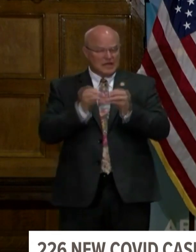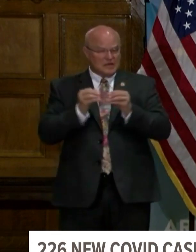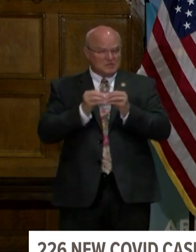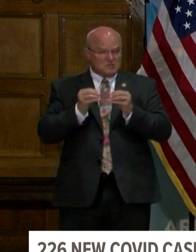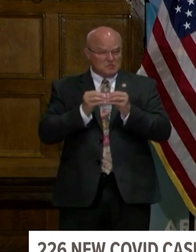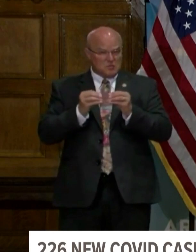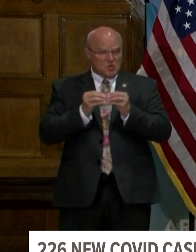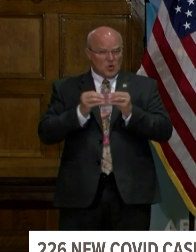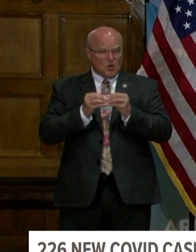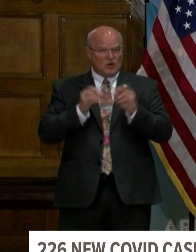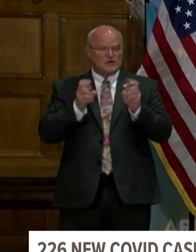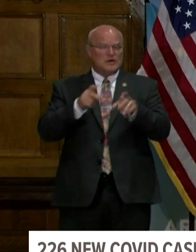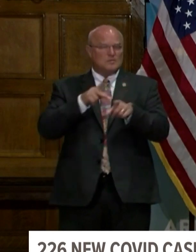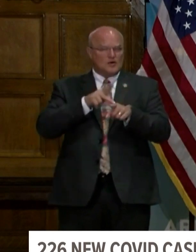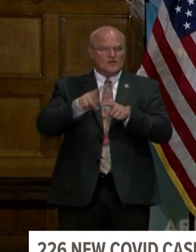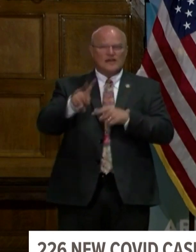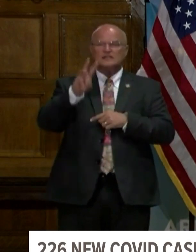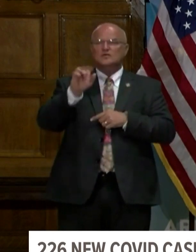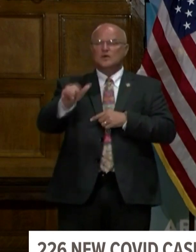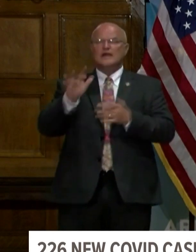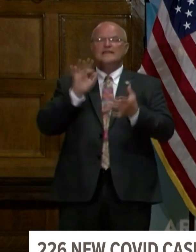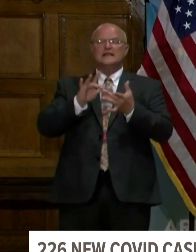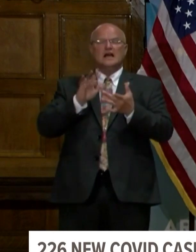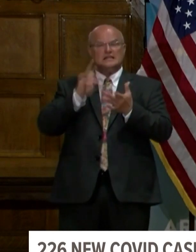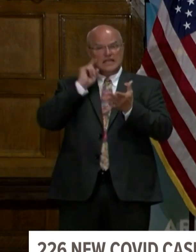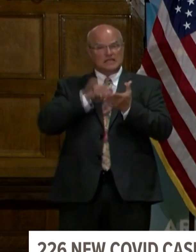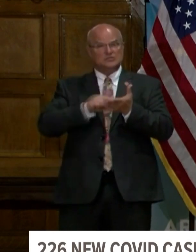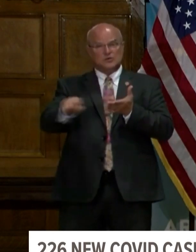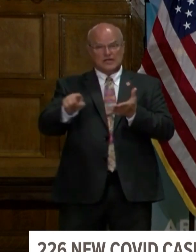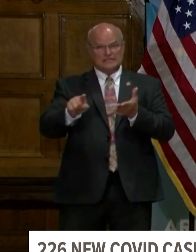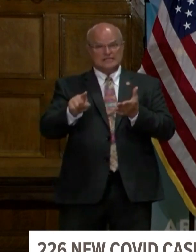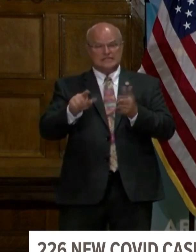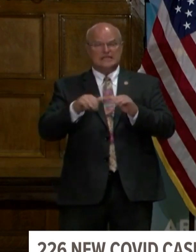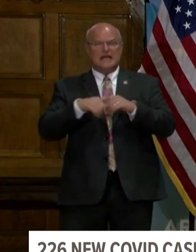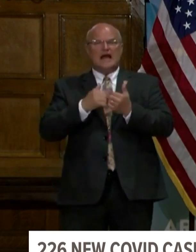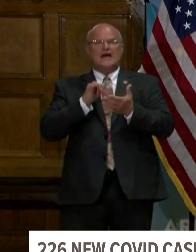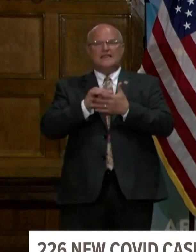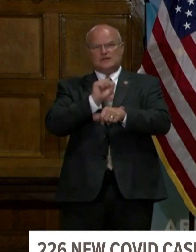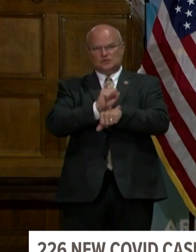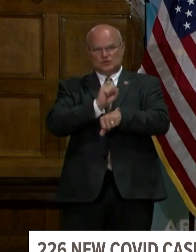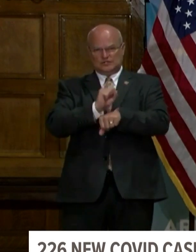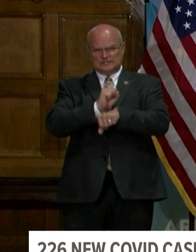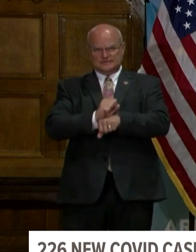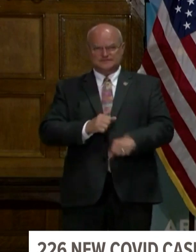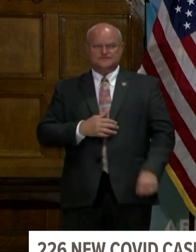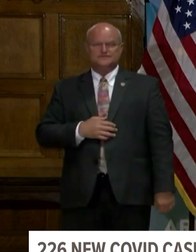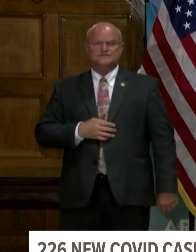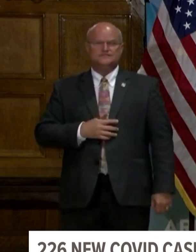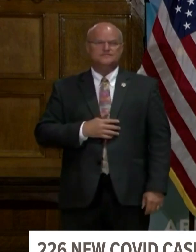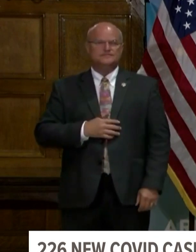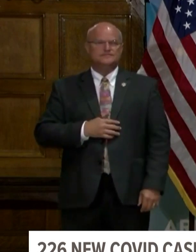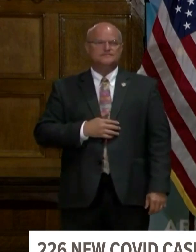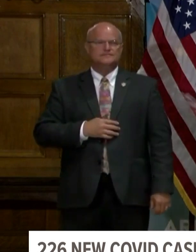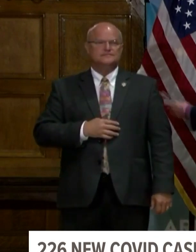more in a professional way the contact tracing as to how it's done.